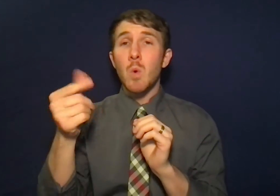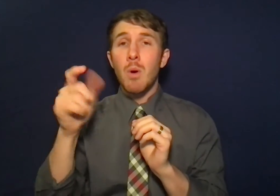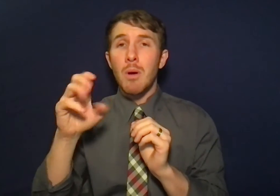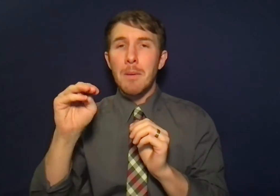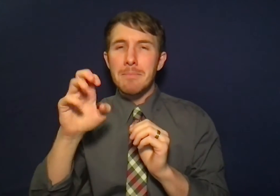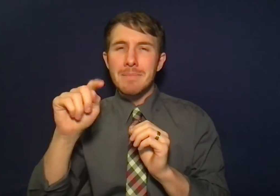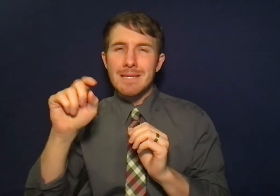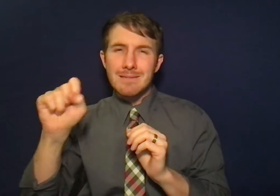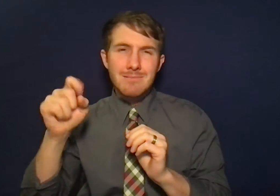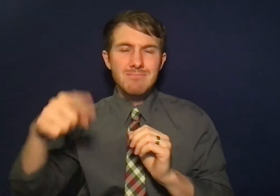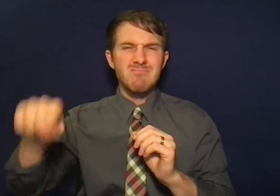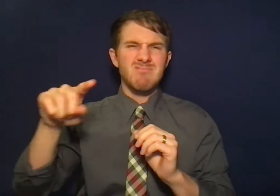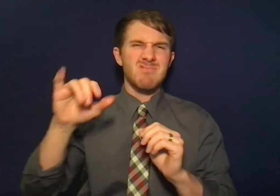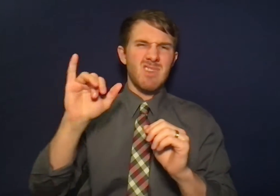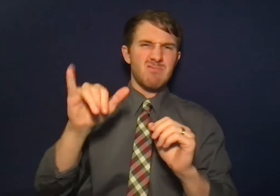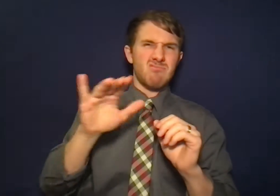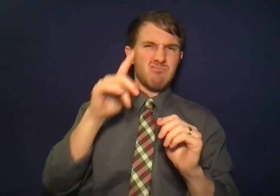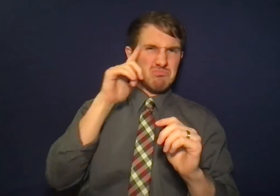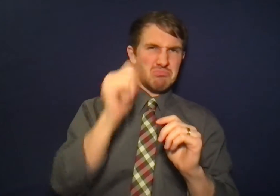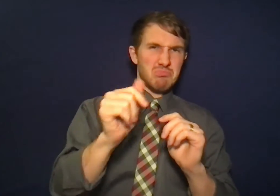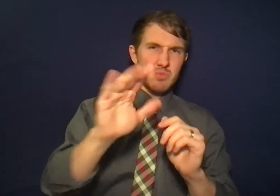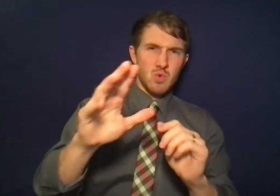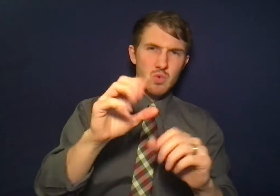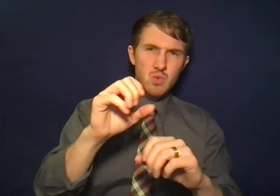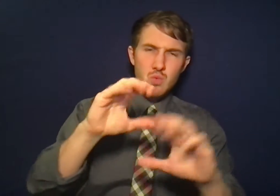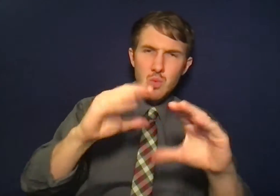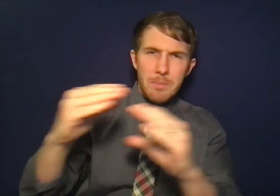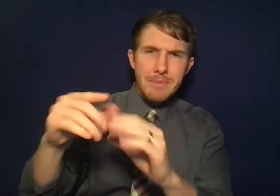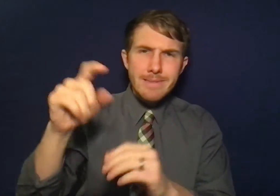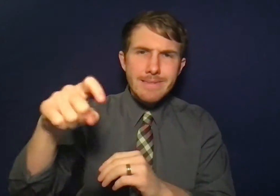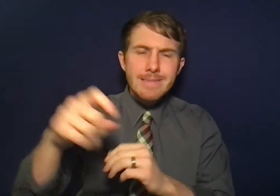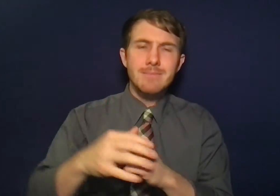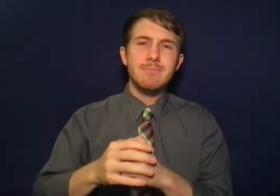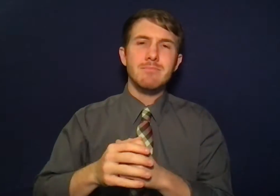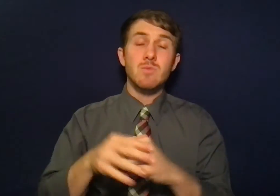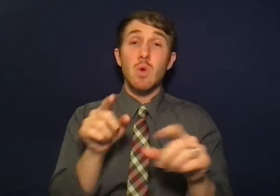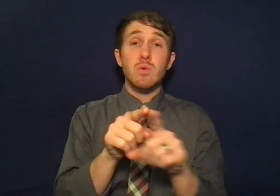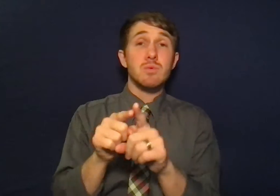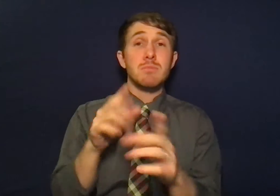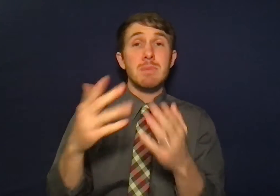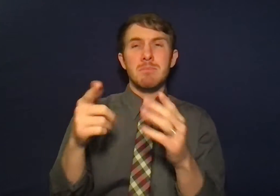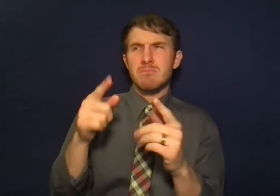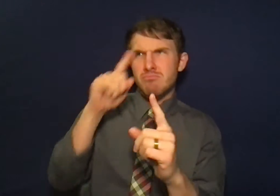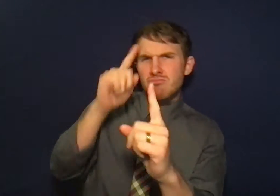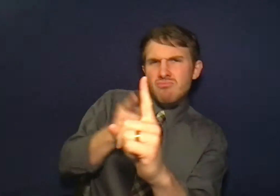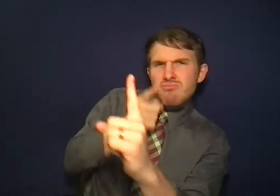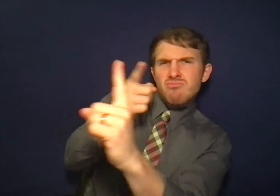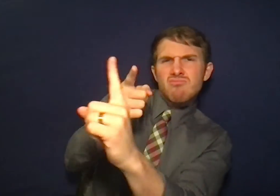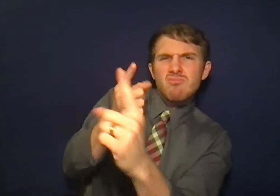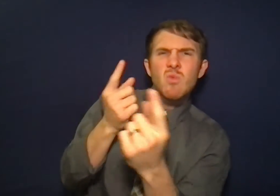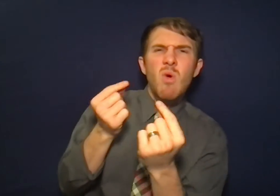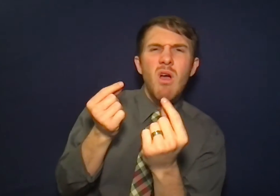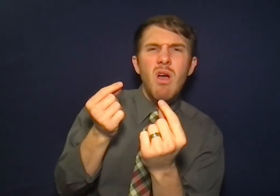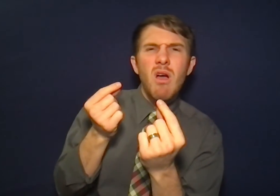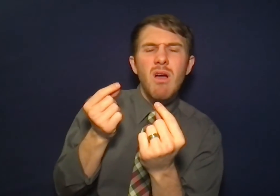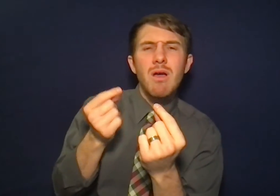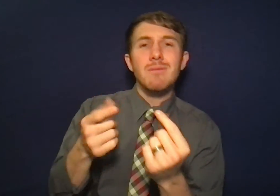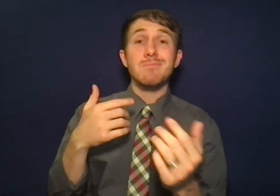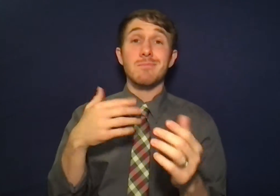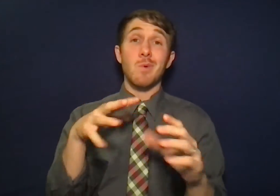group. You can discuss optional meeting directions for your group, which might include colleague